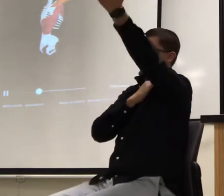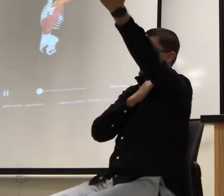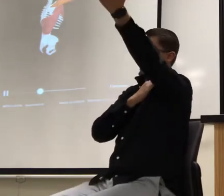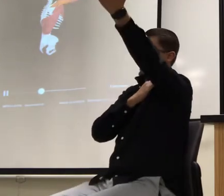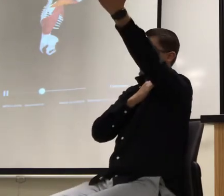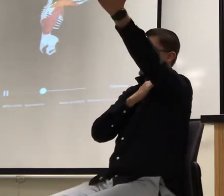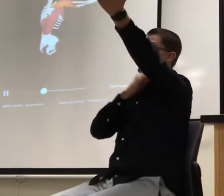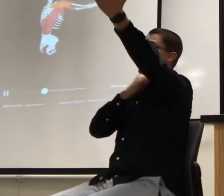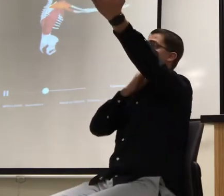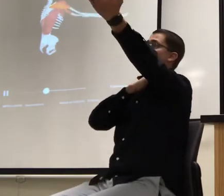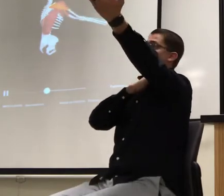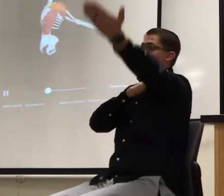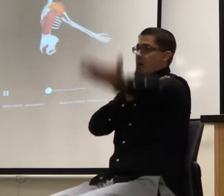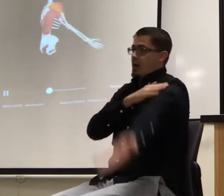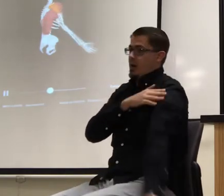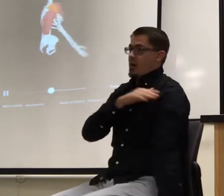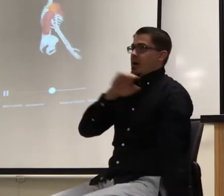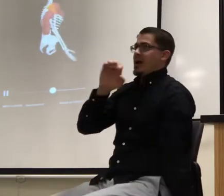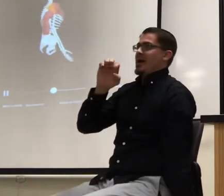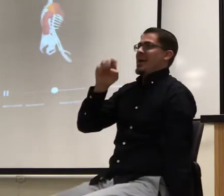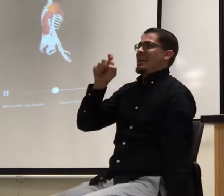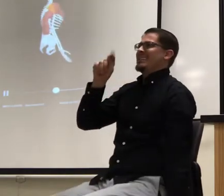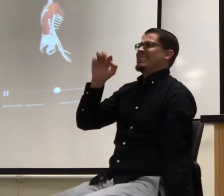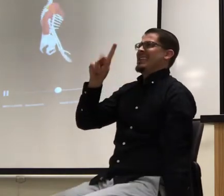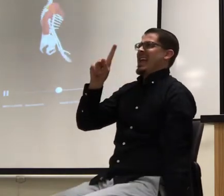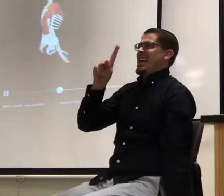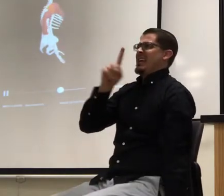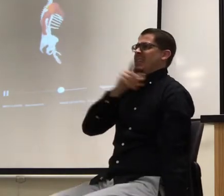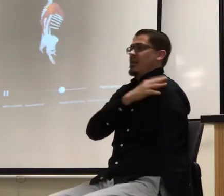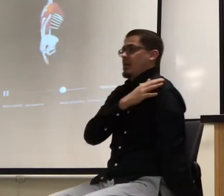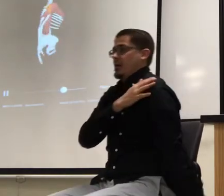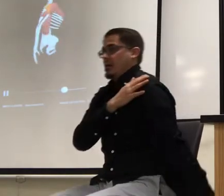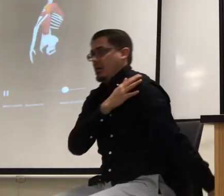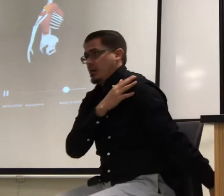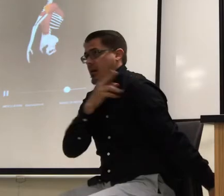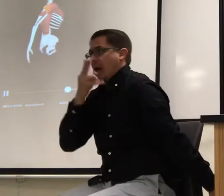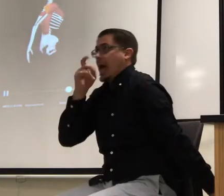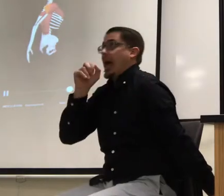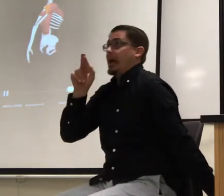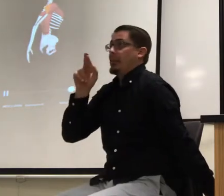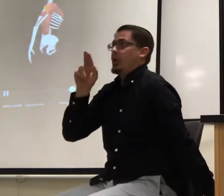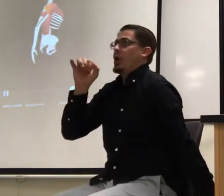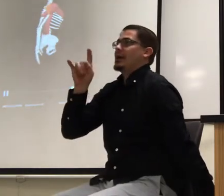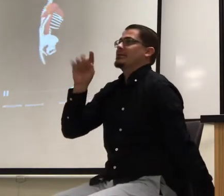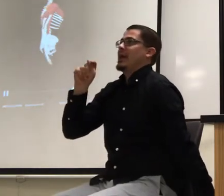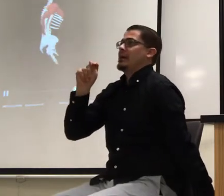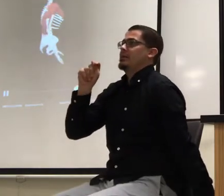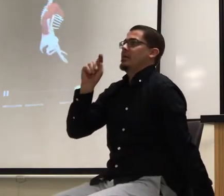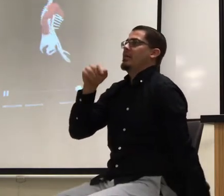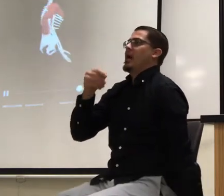muscle can extend and then hyperextend.